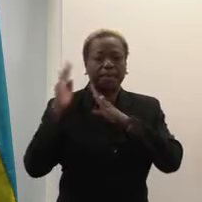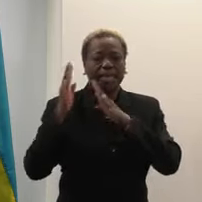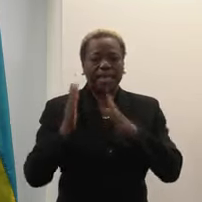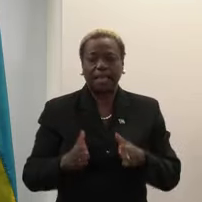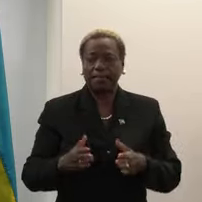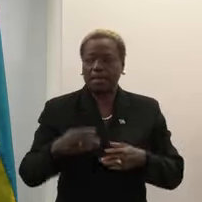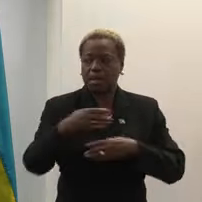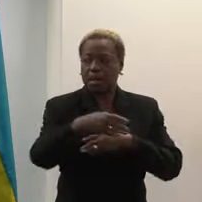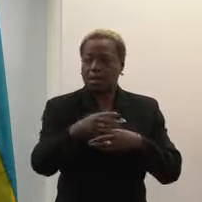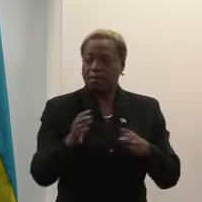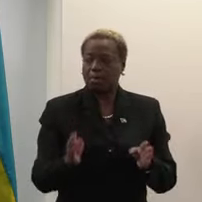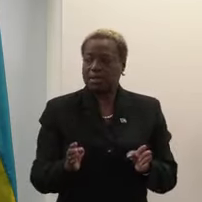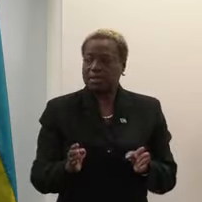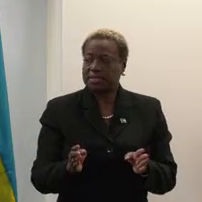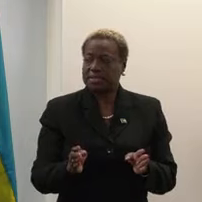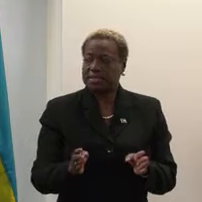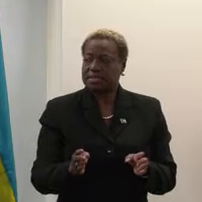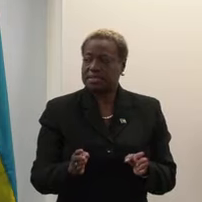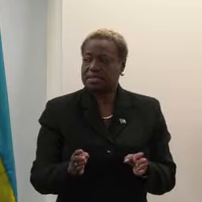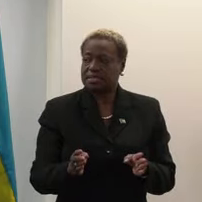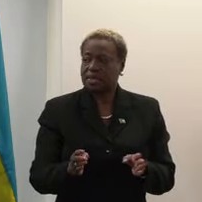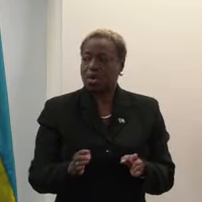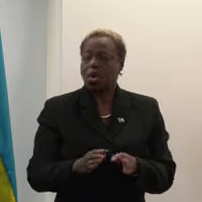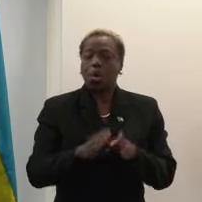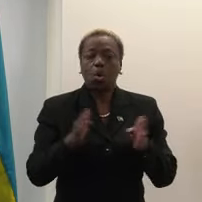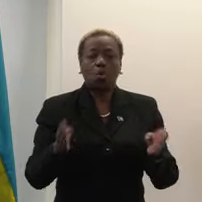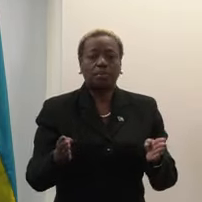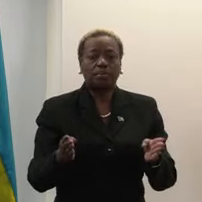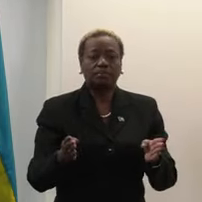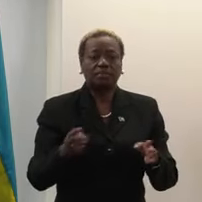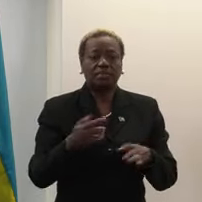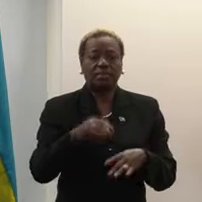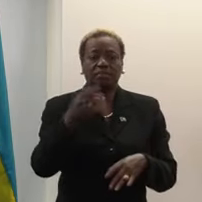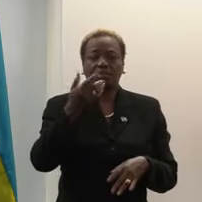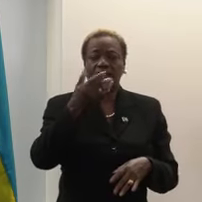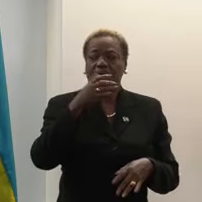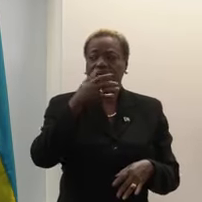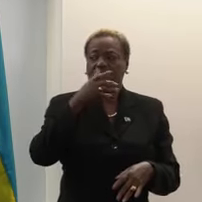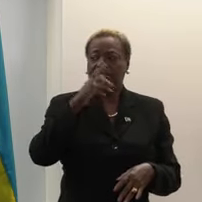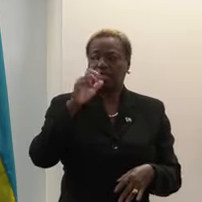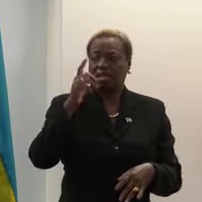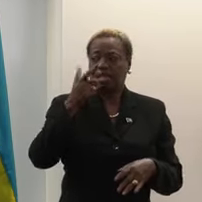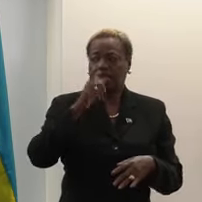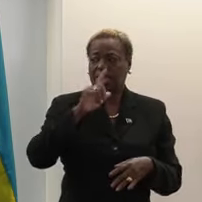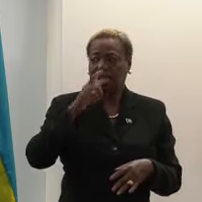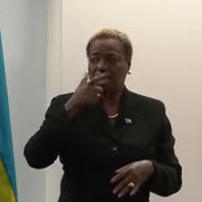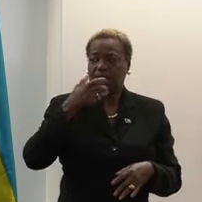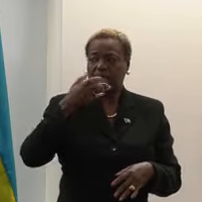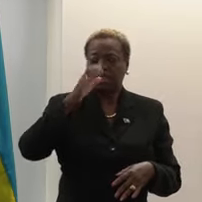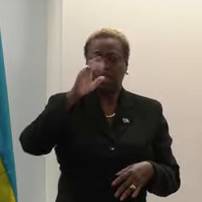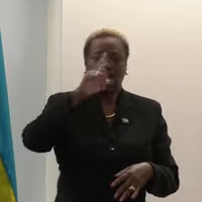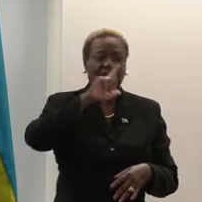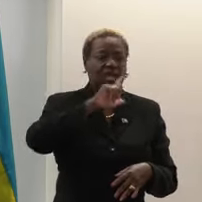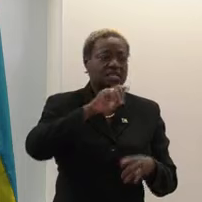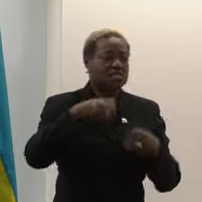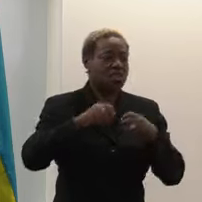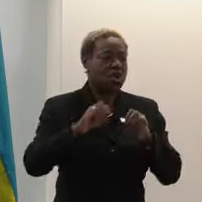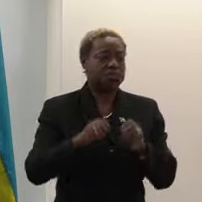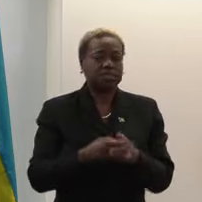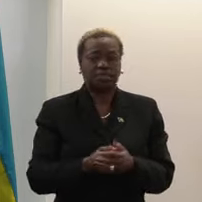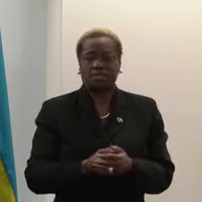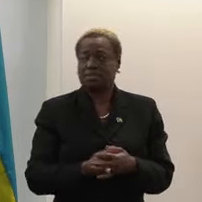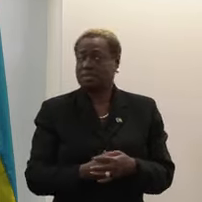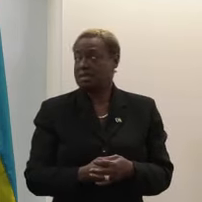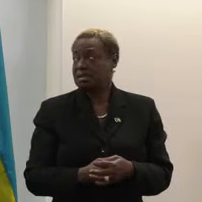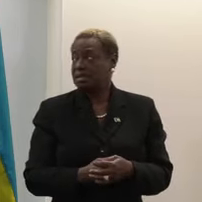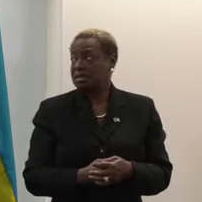chimed in something a lot of Bahamians have been saying is open our liquor stores. Does the government have any intentions to open the liquor stores during this